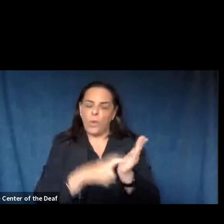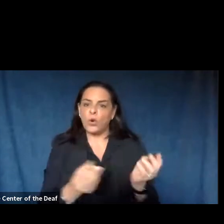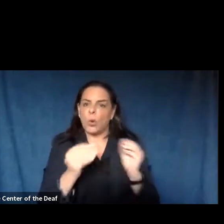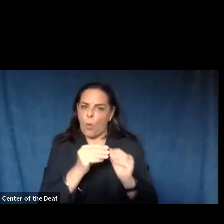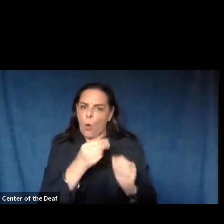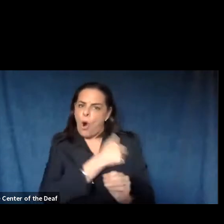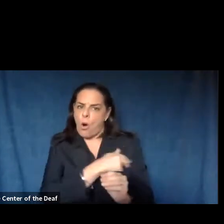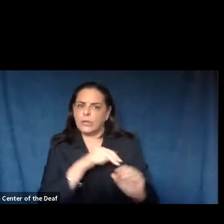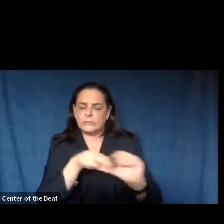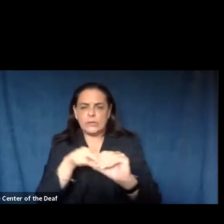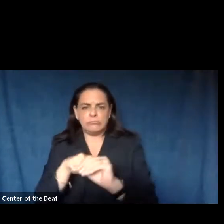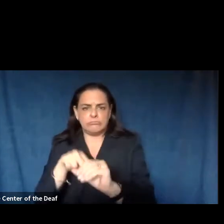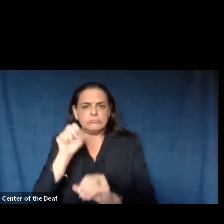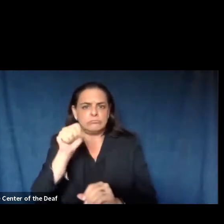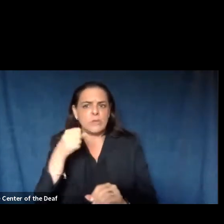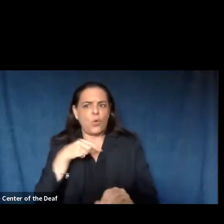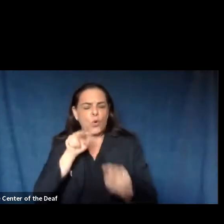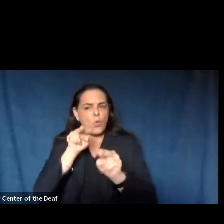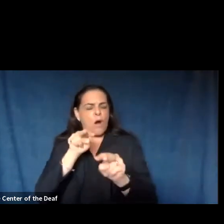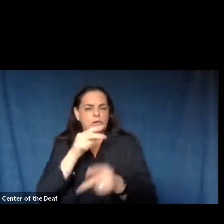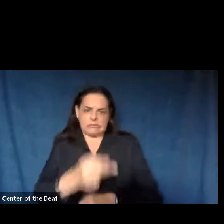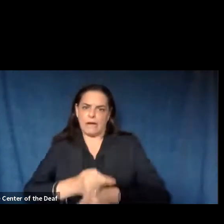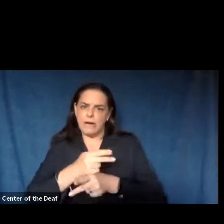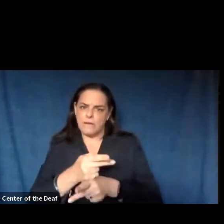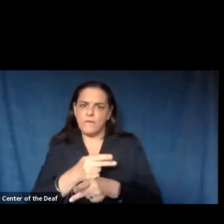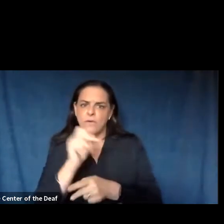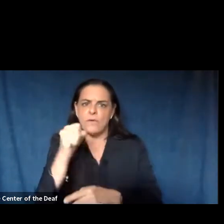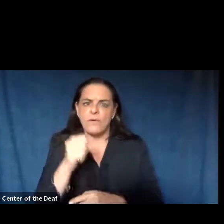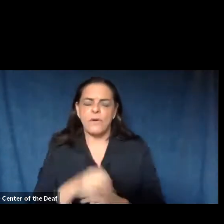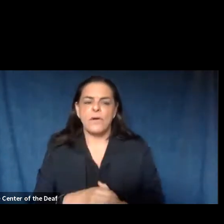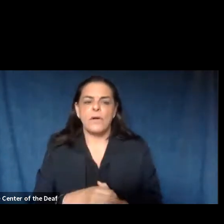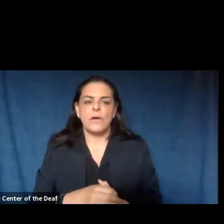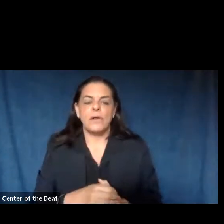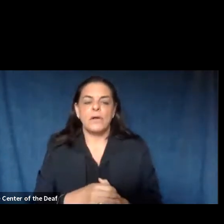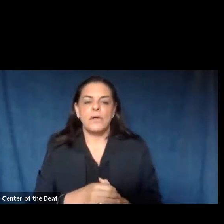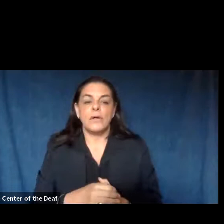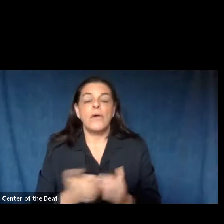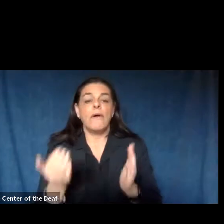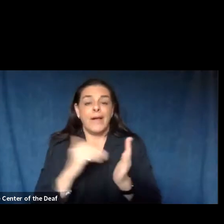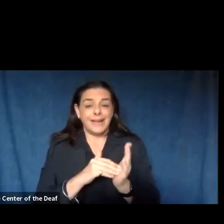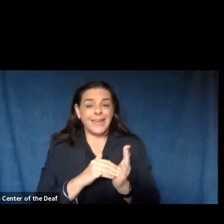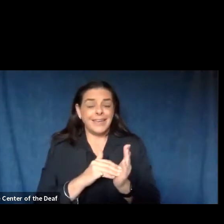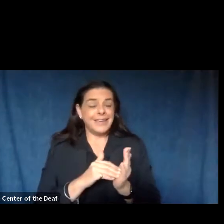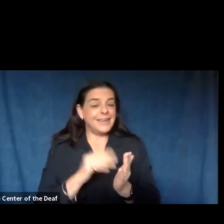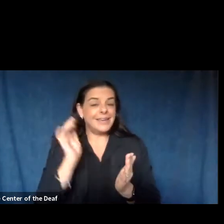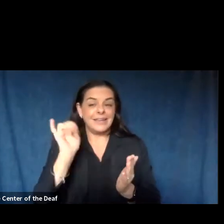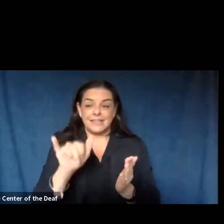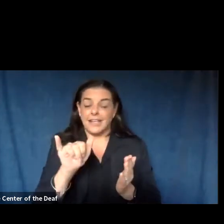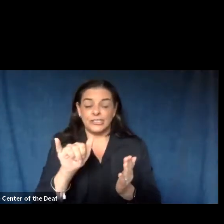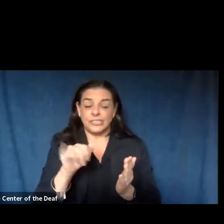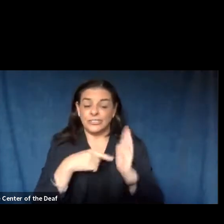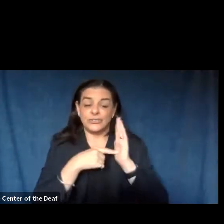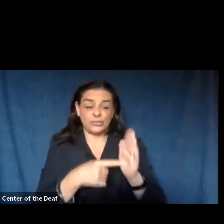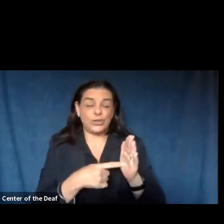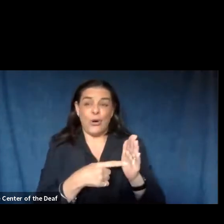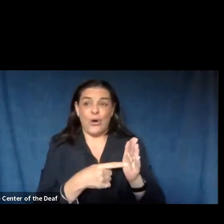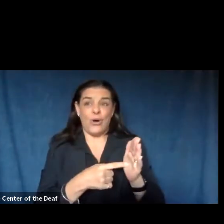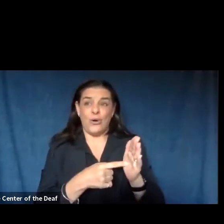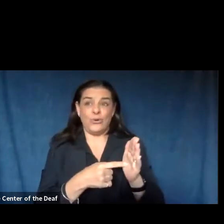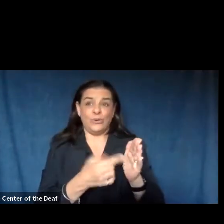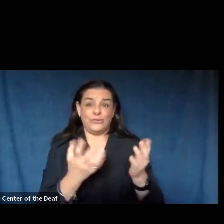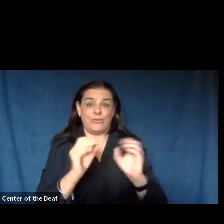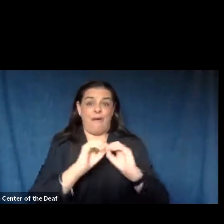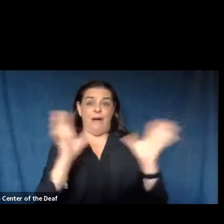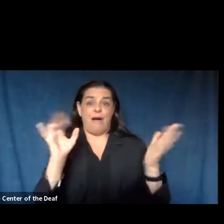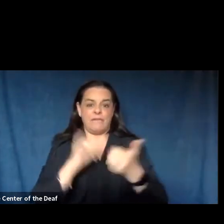hospitalizations and are watching that very closely. And again, it reiterates that this virus is still very much present